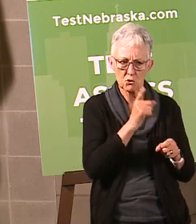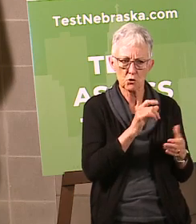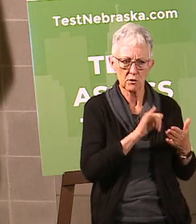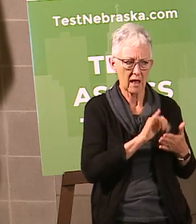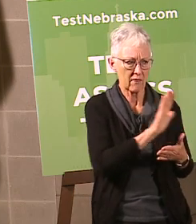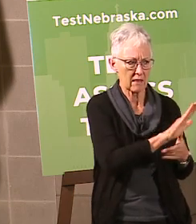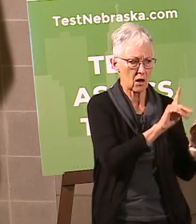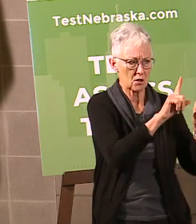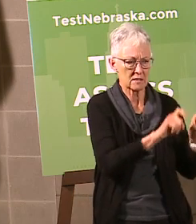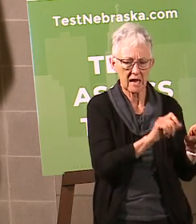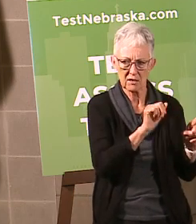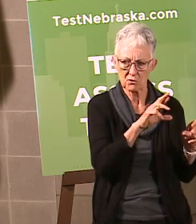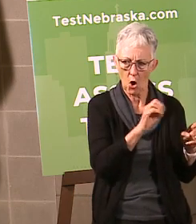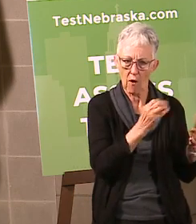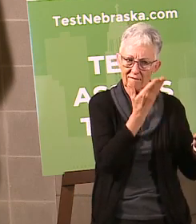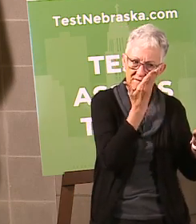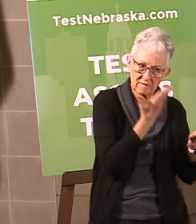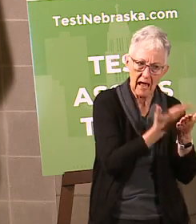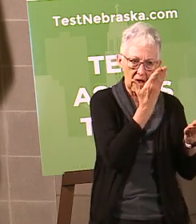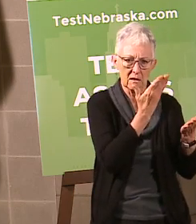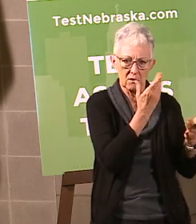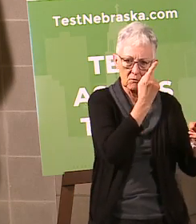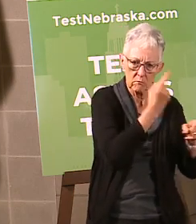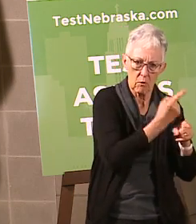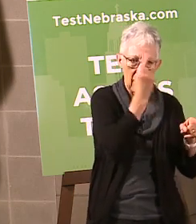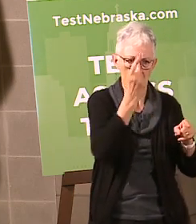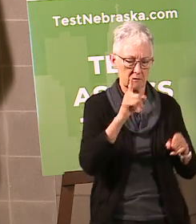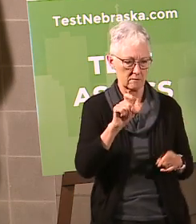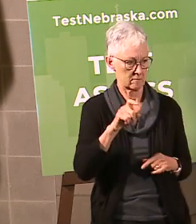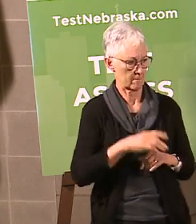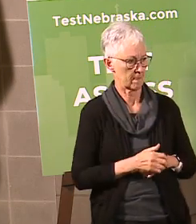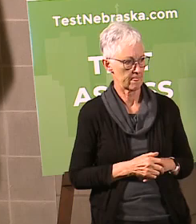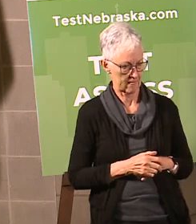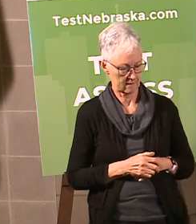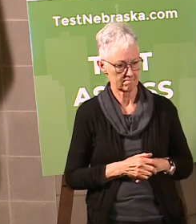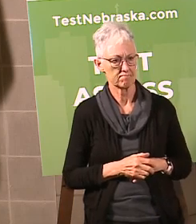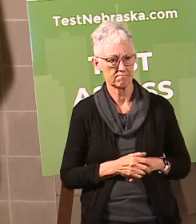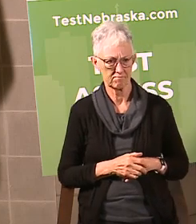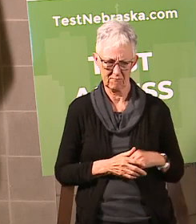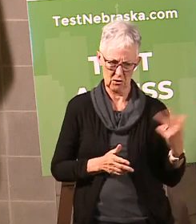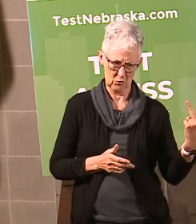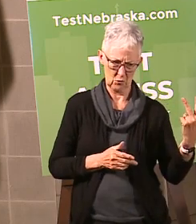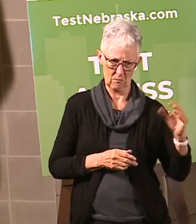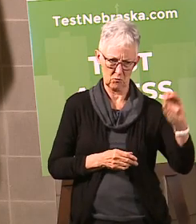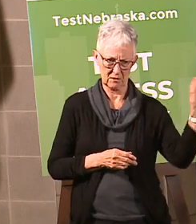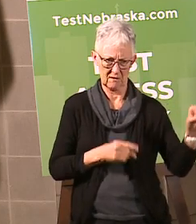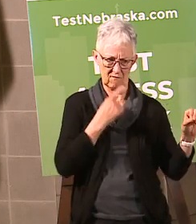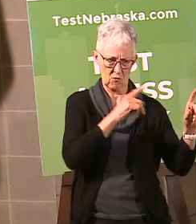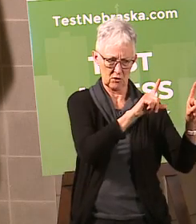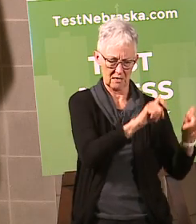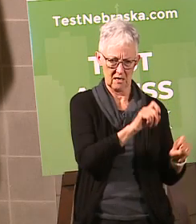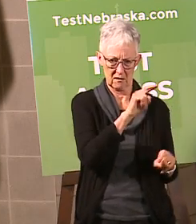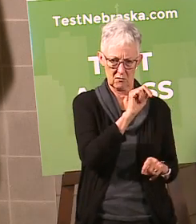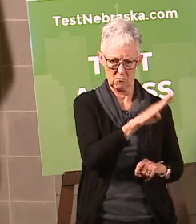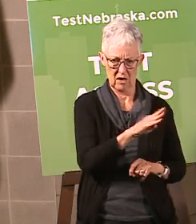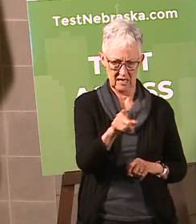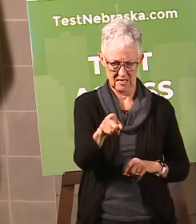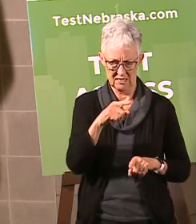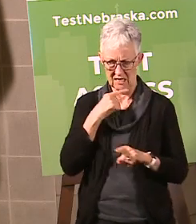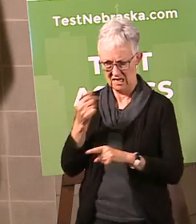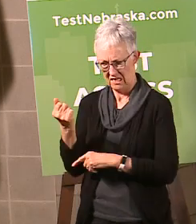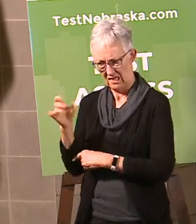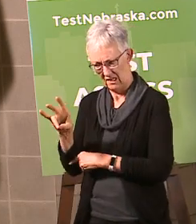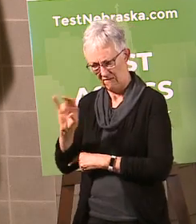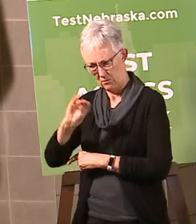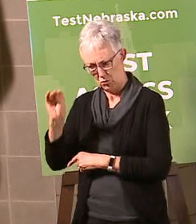doing it? So again, people are asking questions, gee, Test Nebraska seems to be coming out at 3%. Dr. Anton just said 17%. What's the difference?